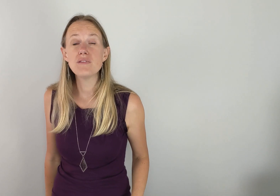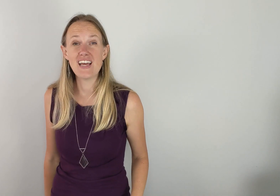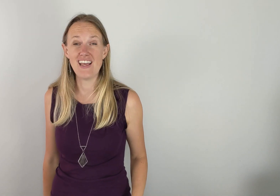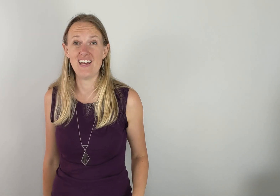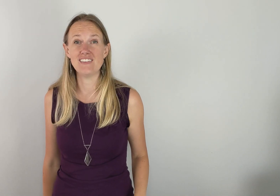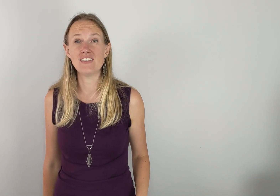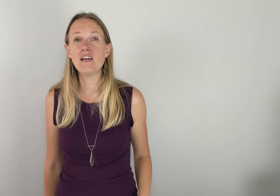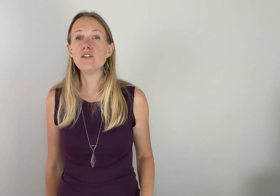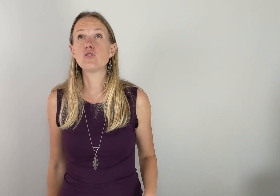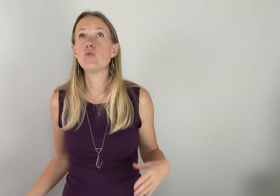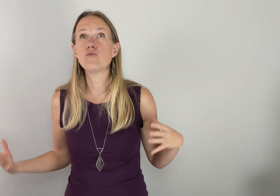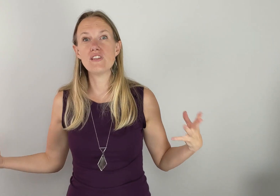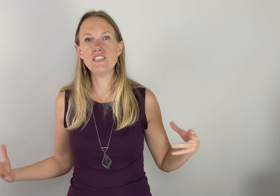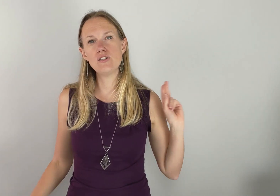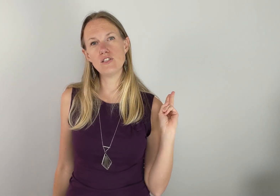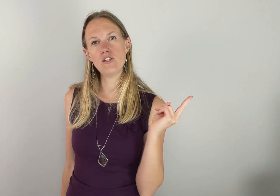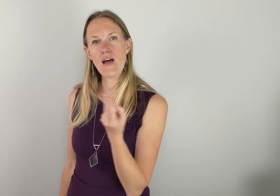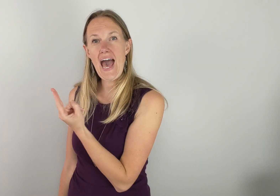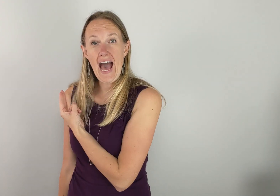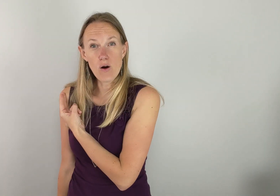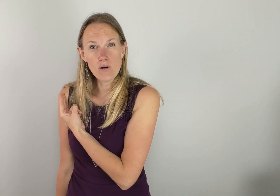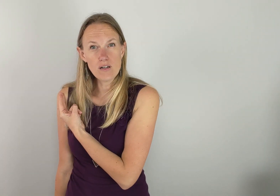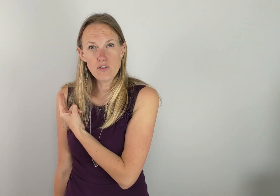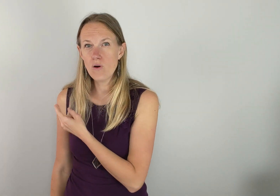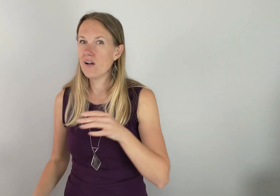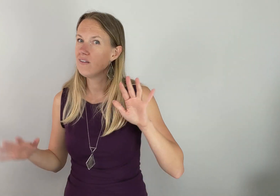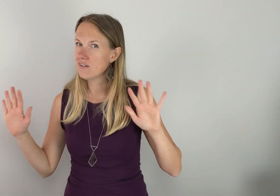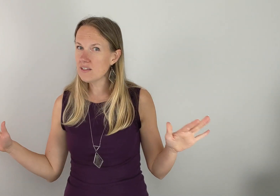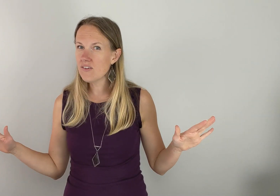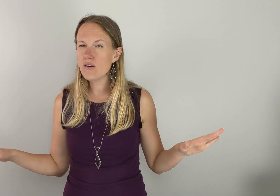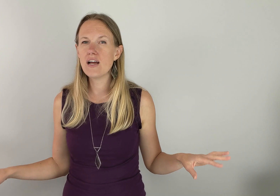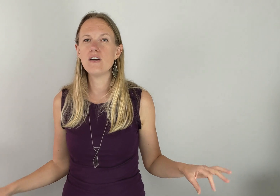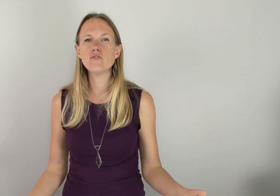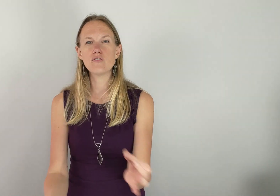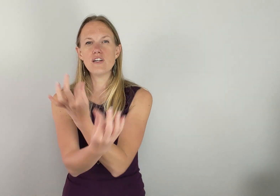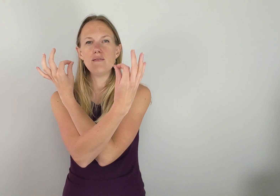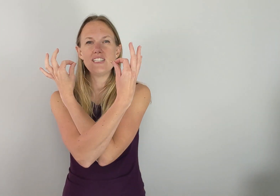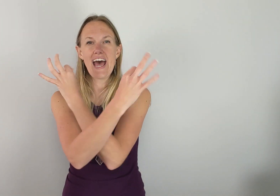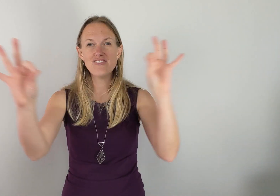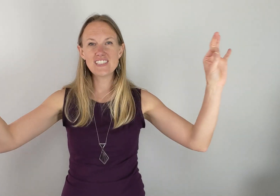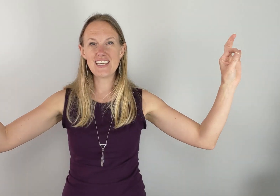in hand. So for this, you can do our if you want. You can leave our out. For freedom, it's F's like